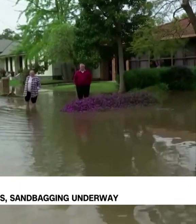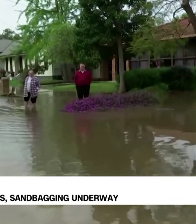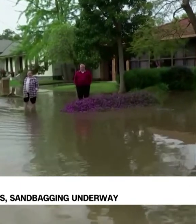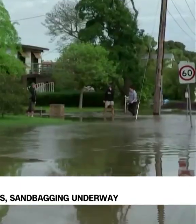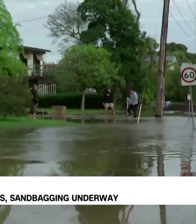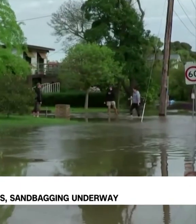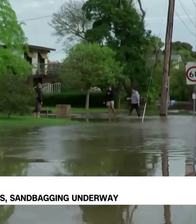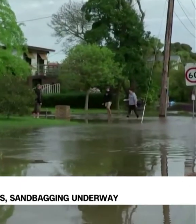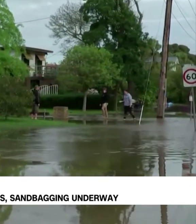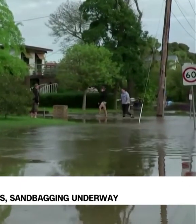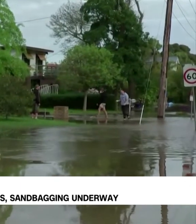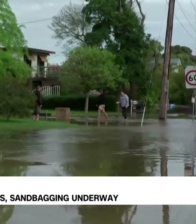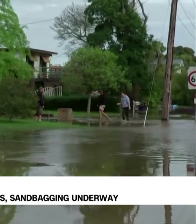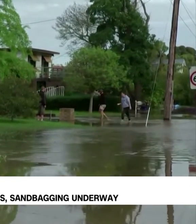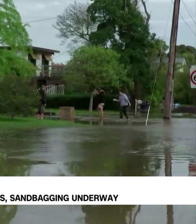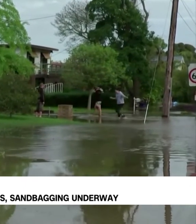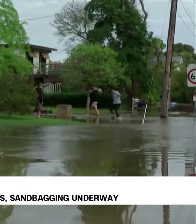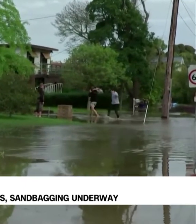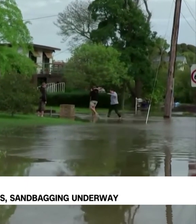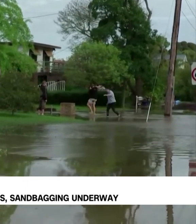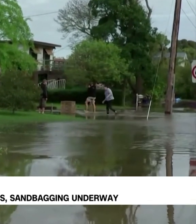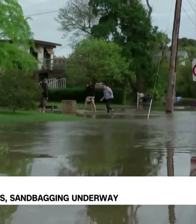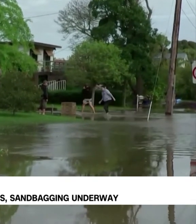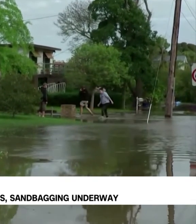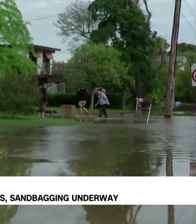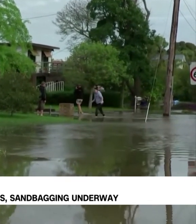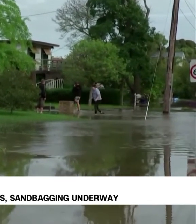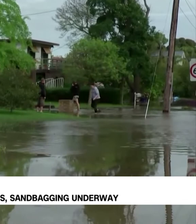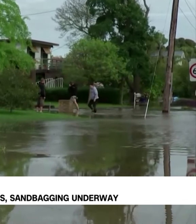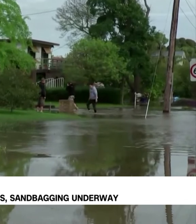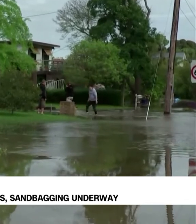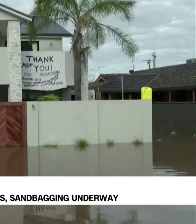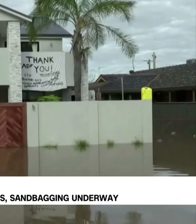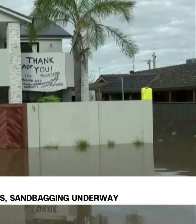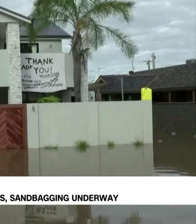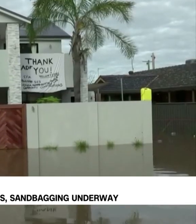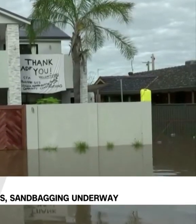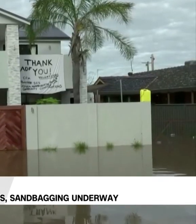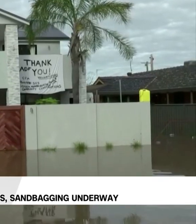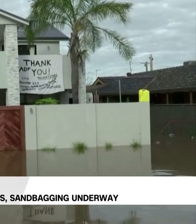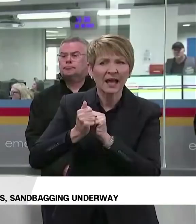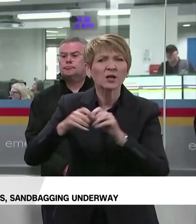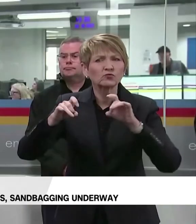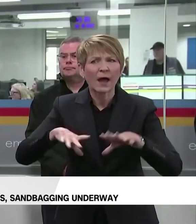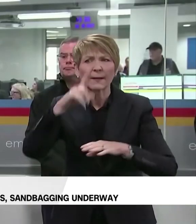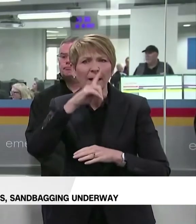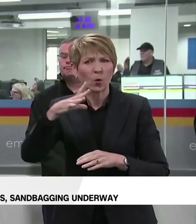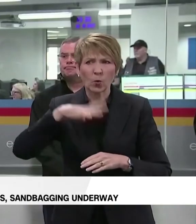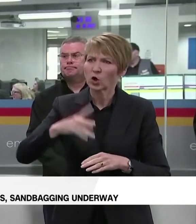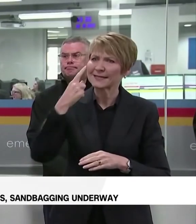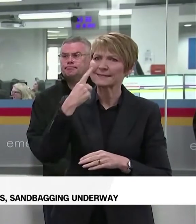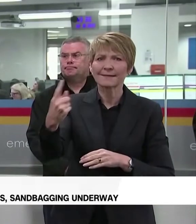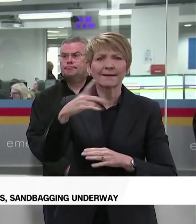situation, especially in parts of Victoria, southern New South Wales and northern regions of Tasmania. And I